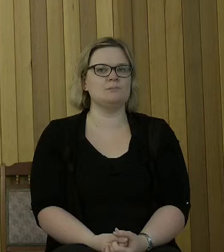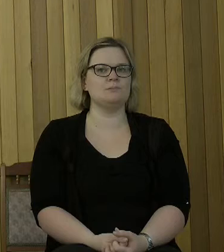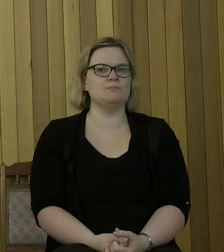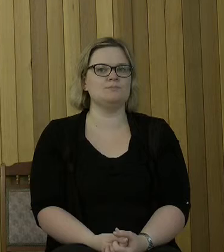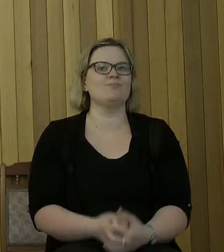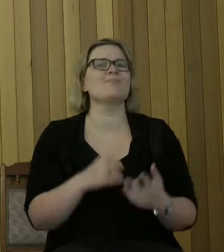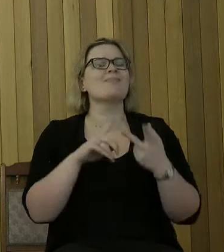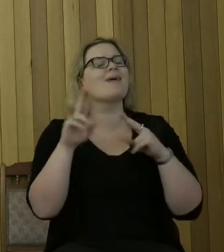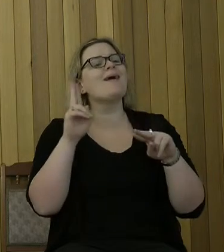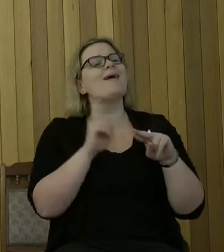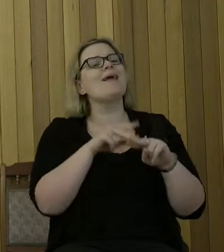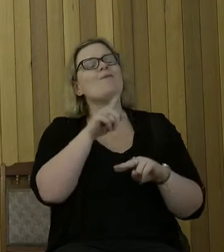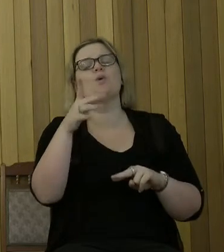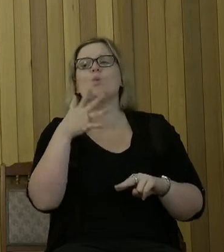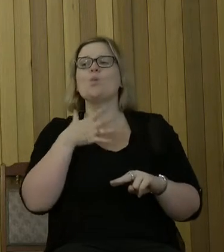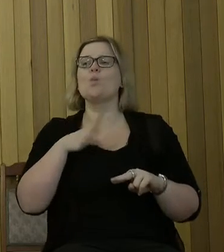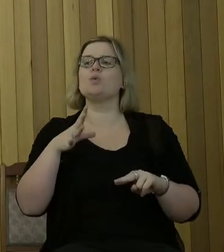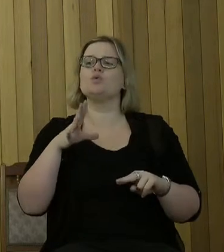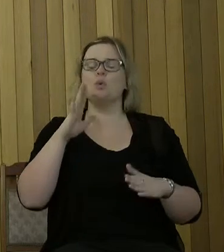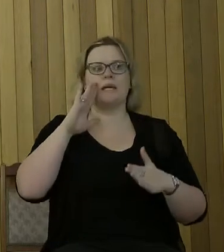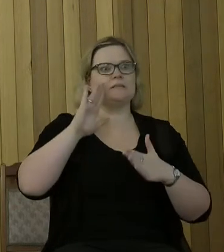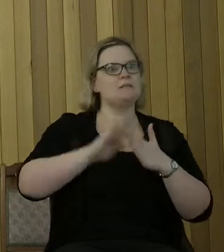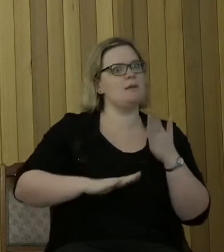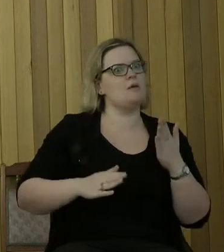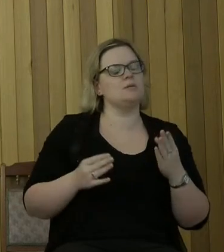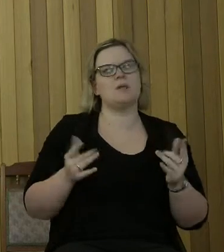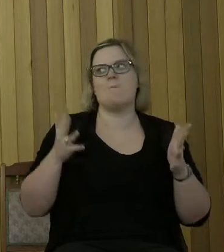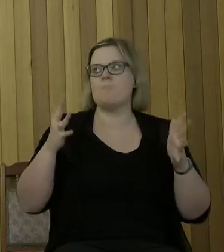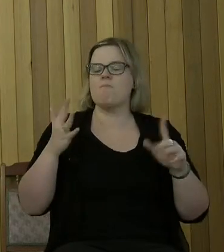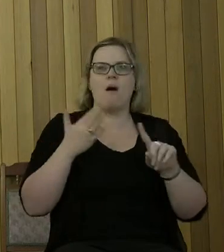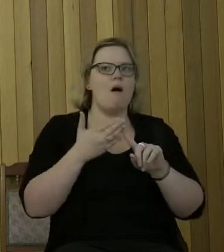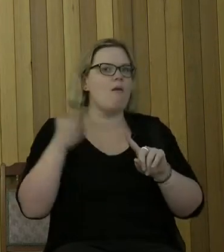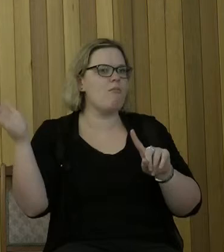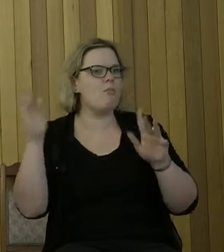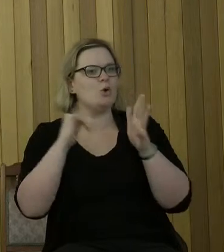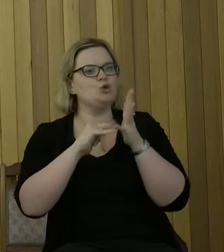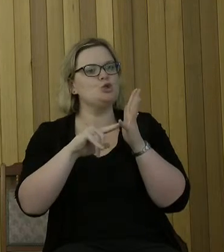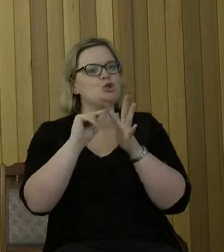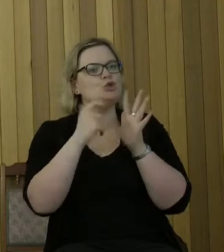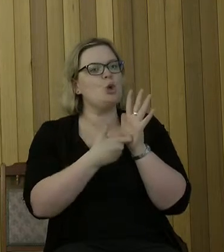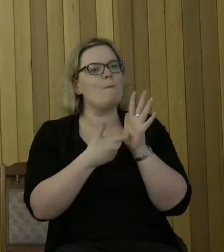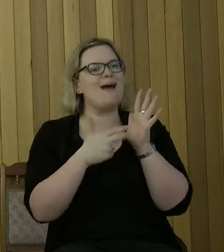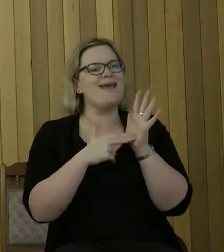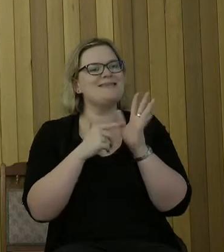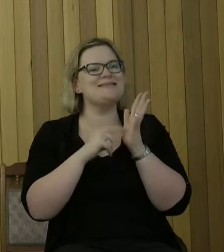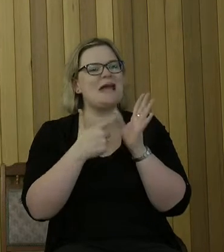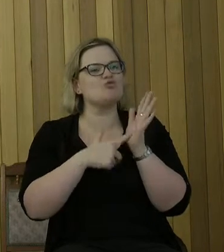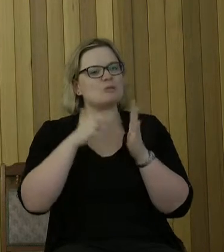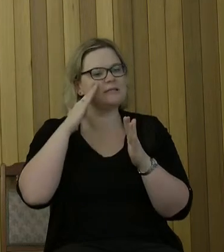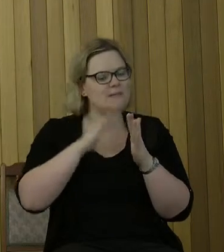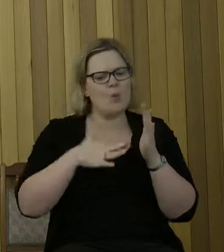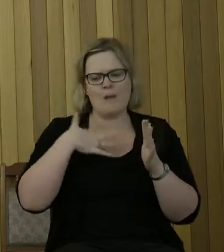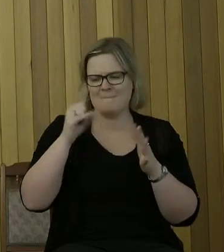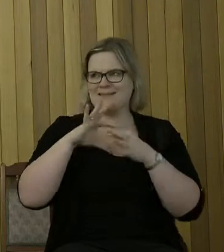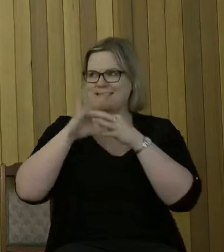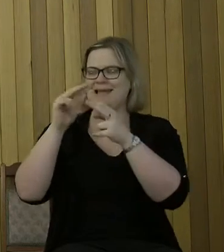You see, if we want to have a supernatural experience, we have to connect with a supernatural God.